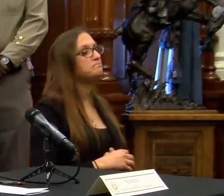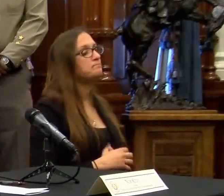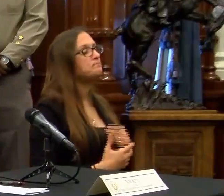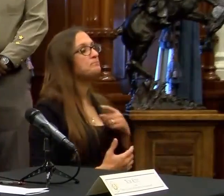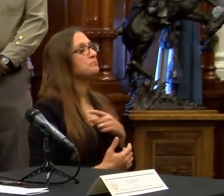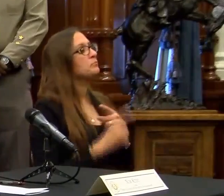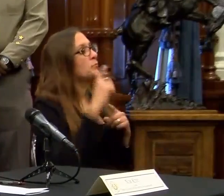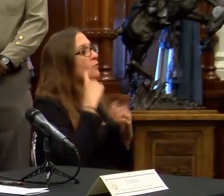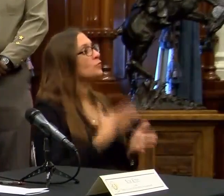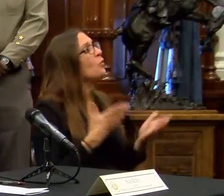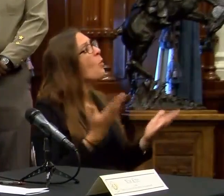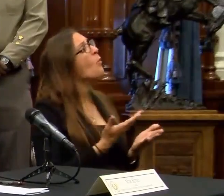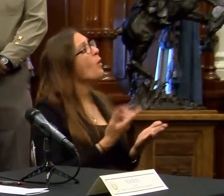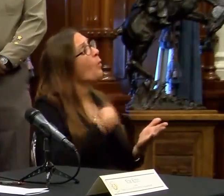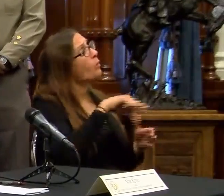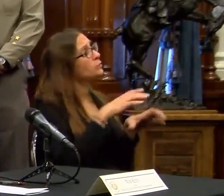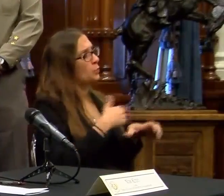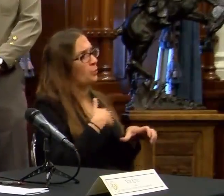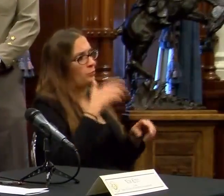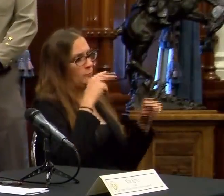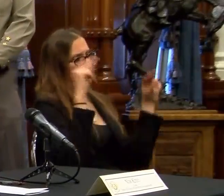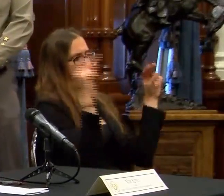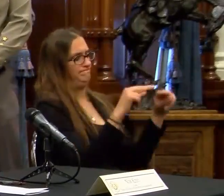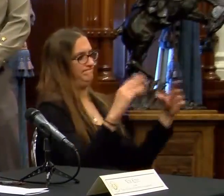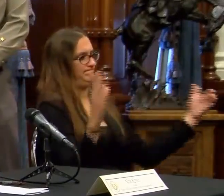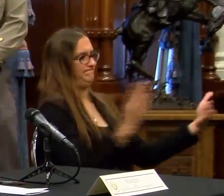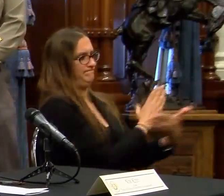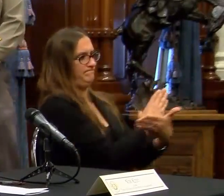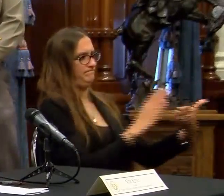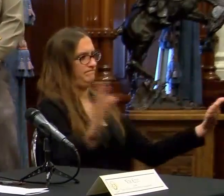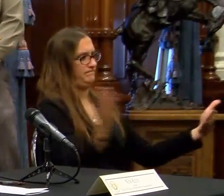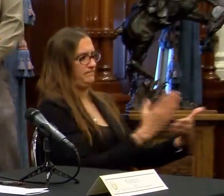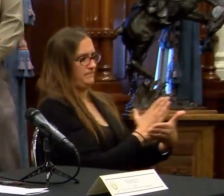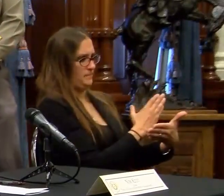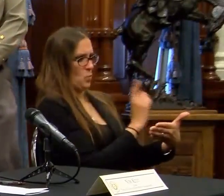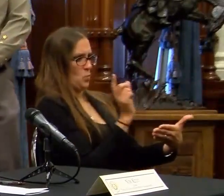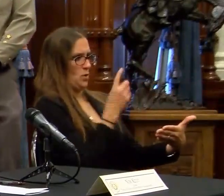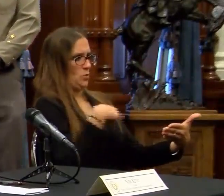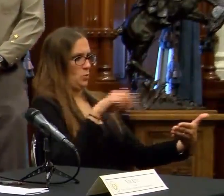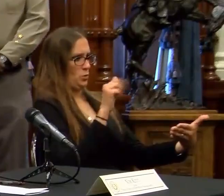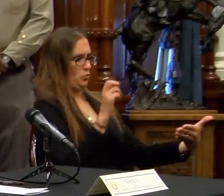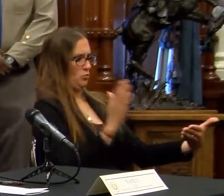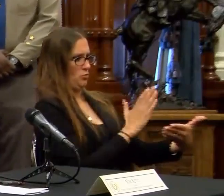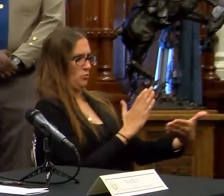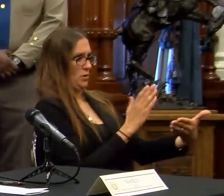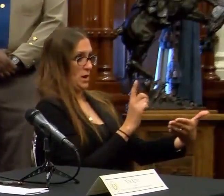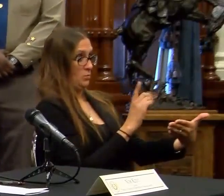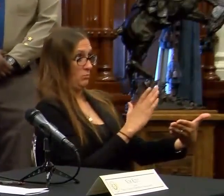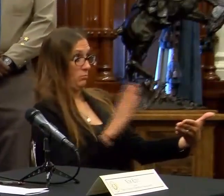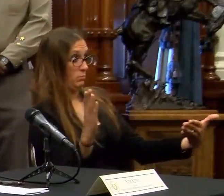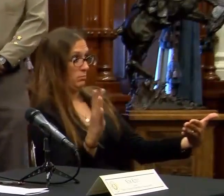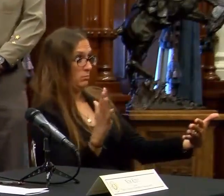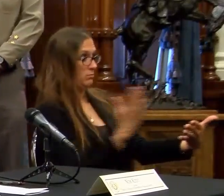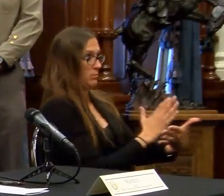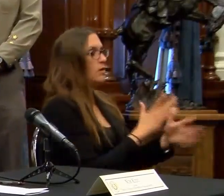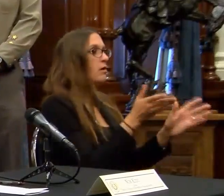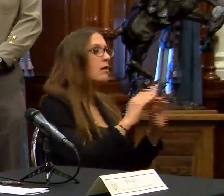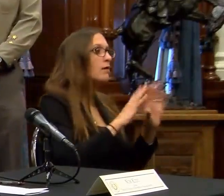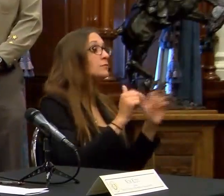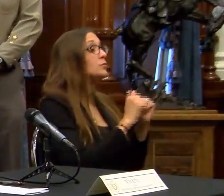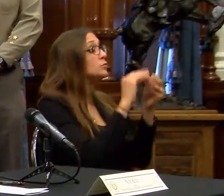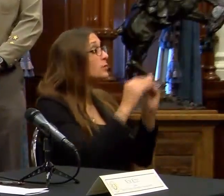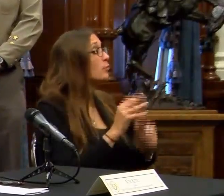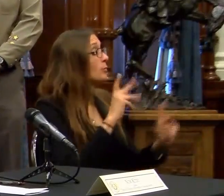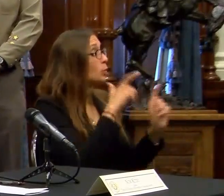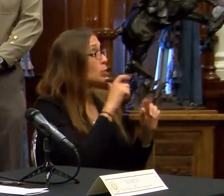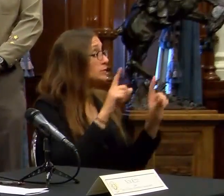is we look at this along a spectrum, if you would, about where we are and where we may go. Obviously, with the number of